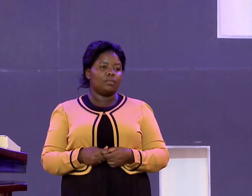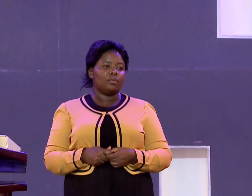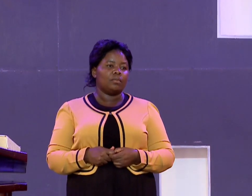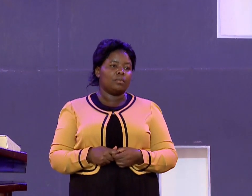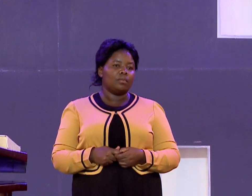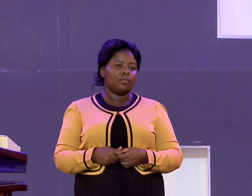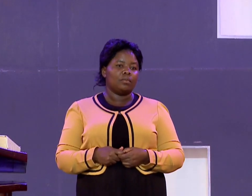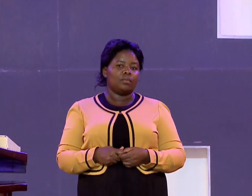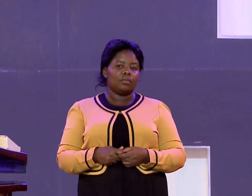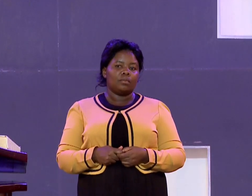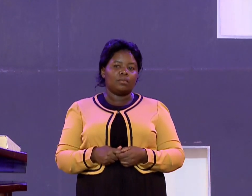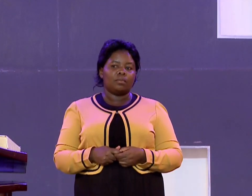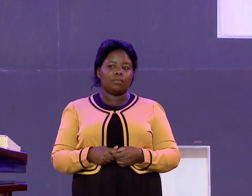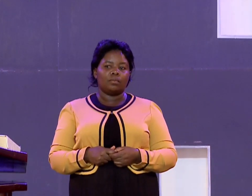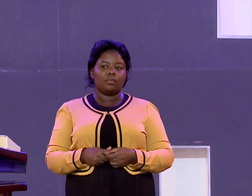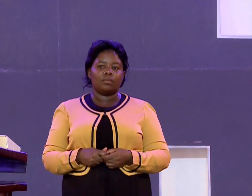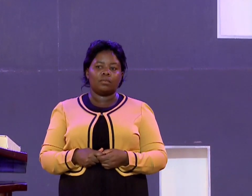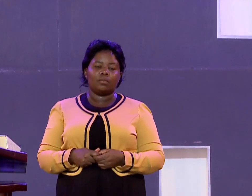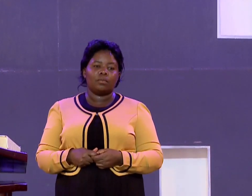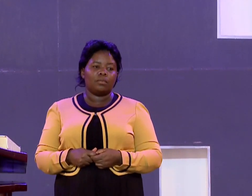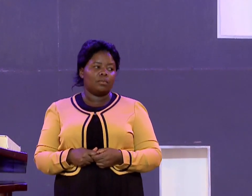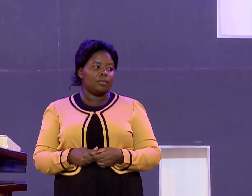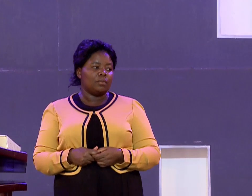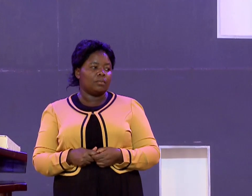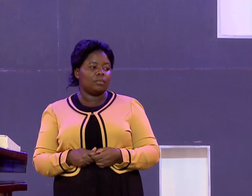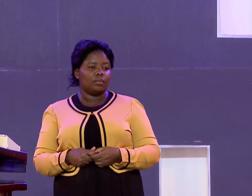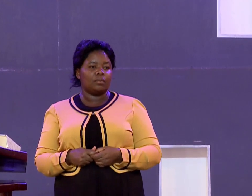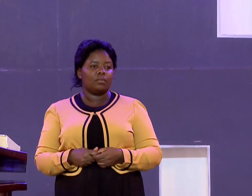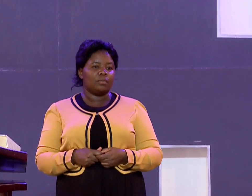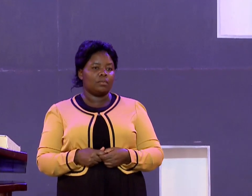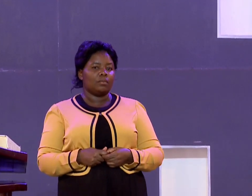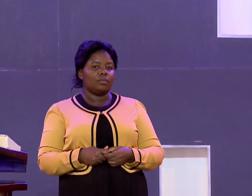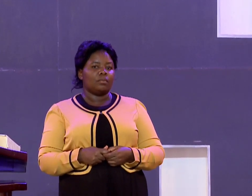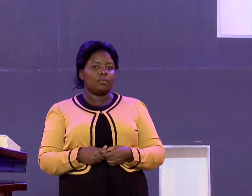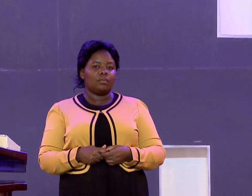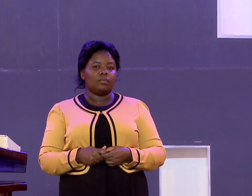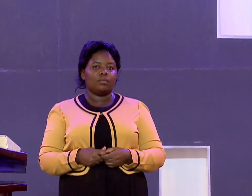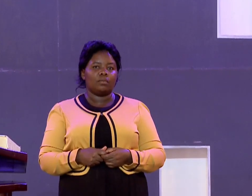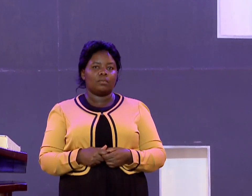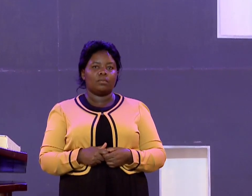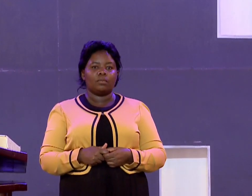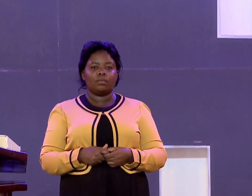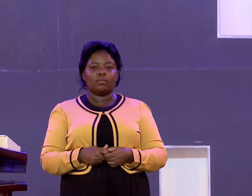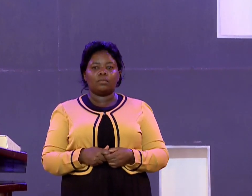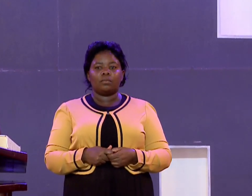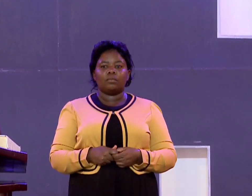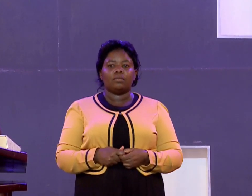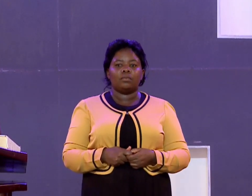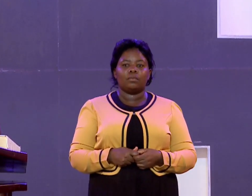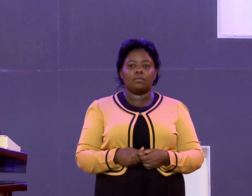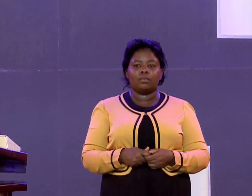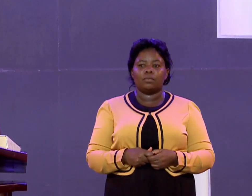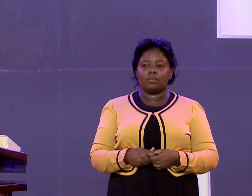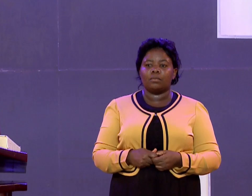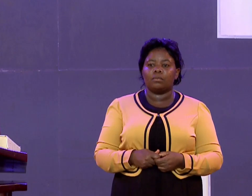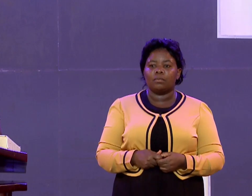naba online namwe tubalinzeko katono. But in case there is no, and aren't you over online, we are waiting for you a little. Ataba online